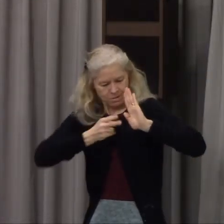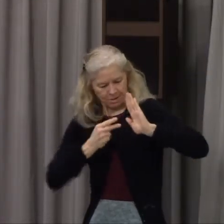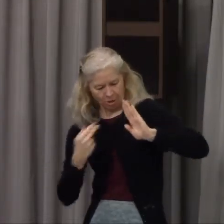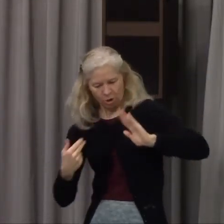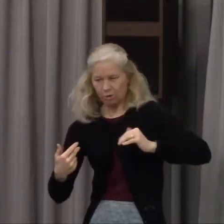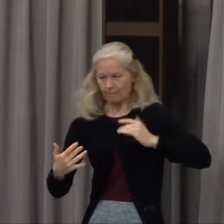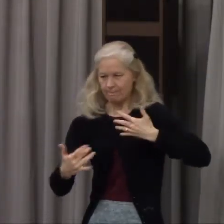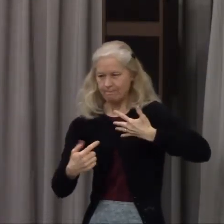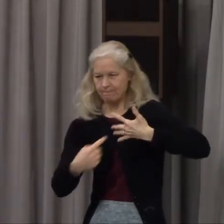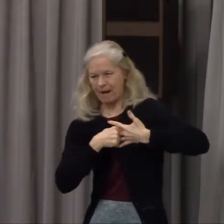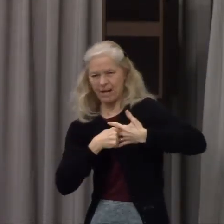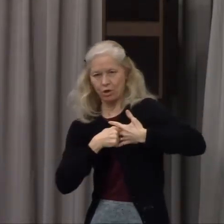yours.